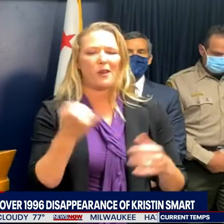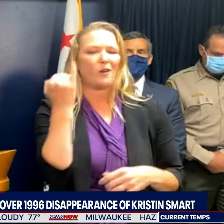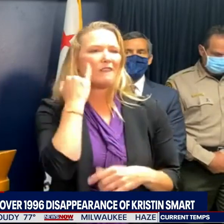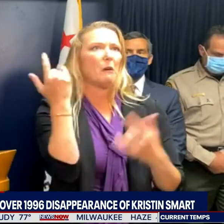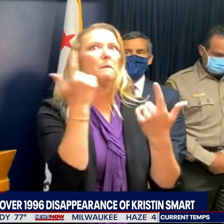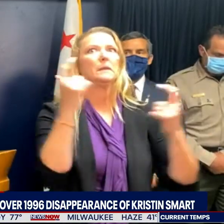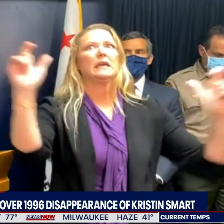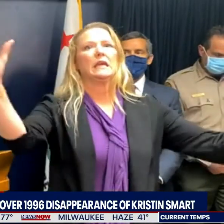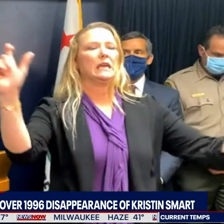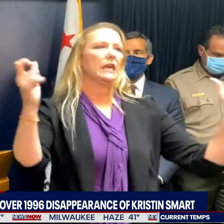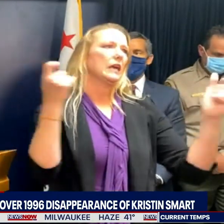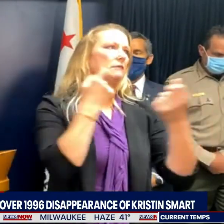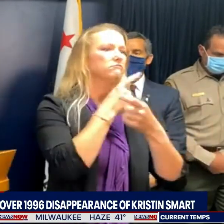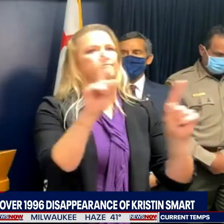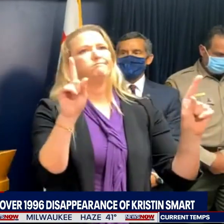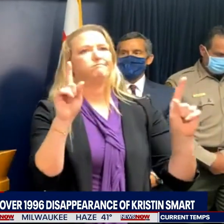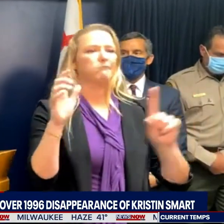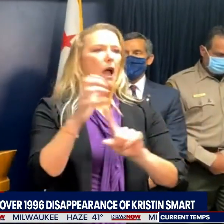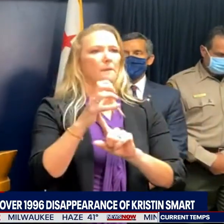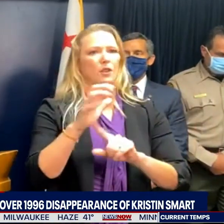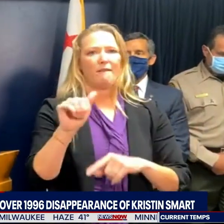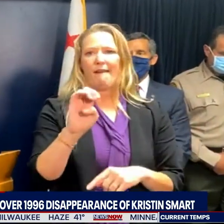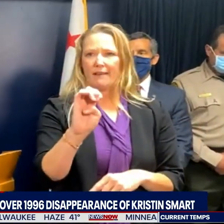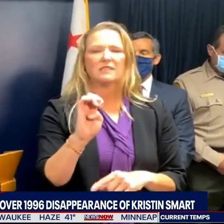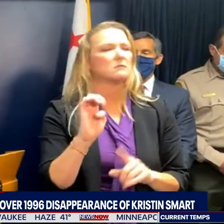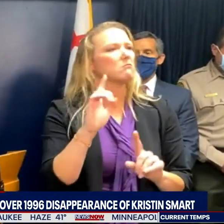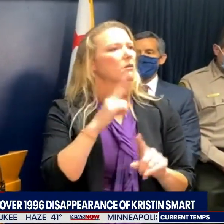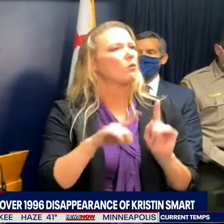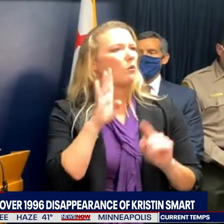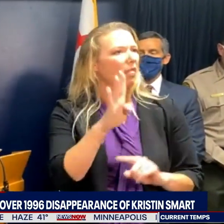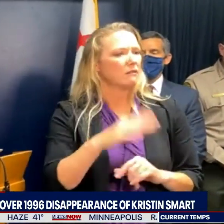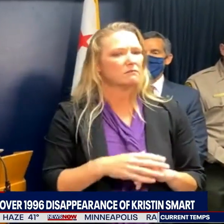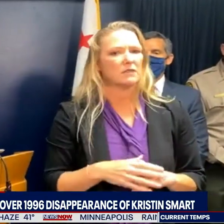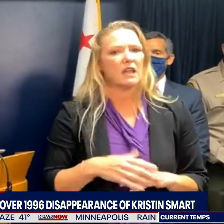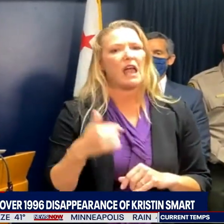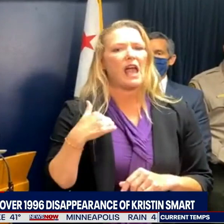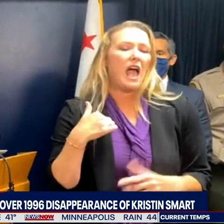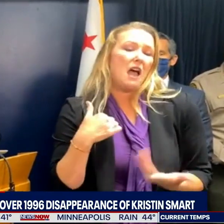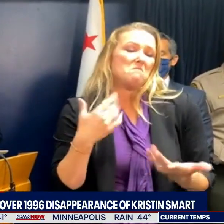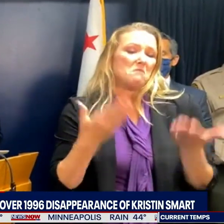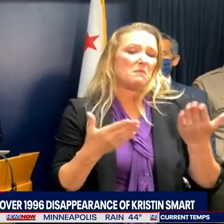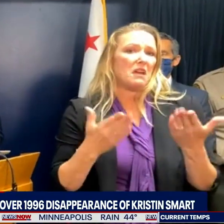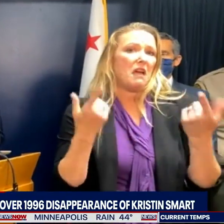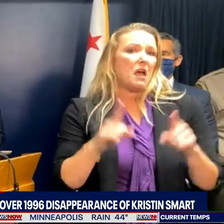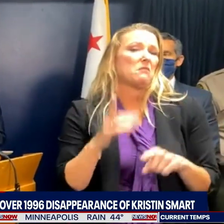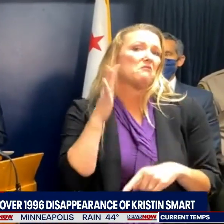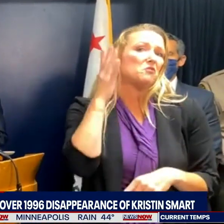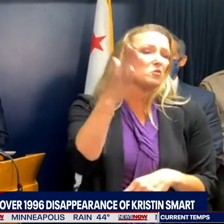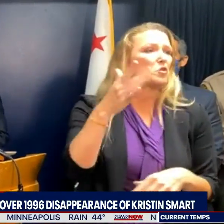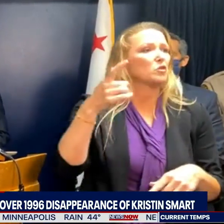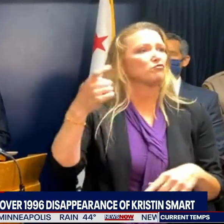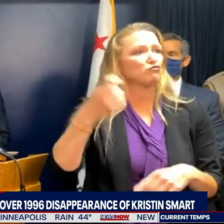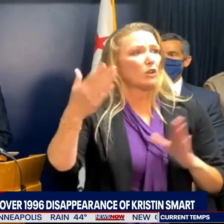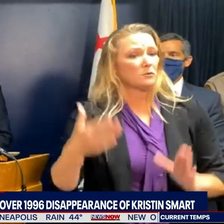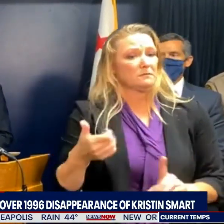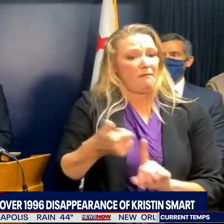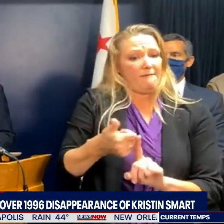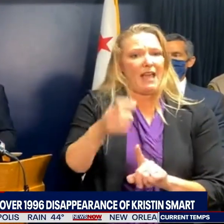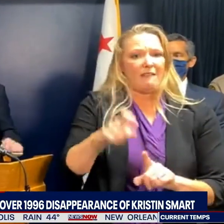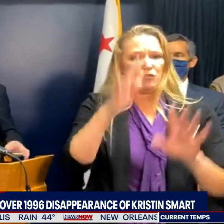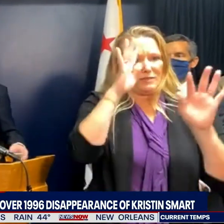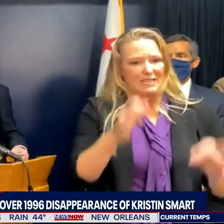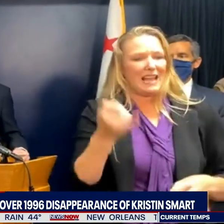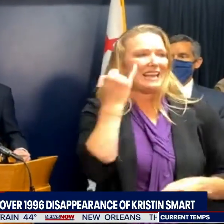be able to do that, but it will be a decision at some future point that a judge may have to make if there are requests to move it to a different